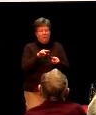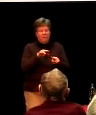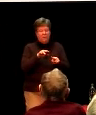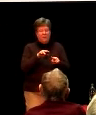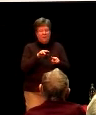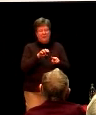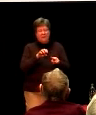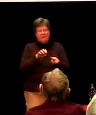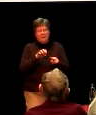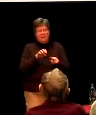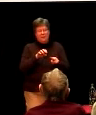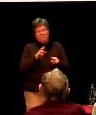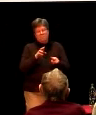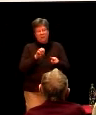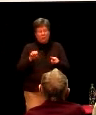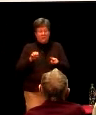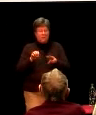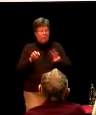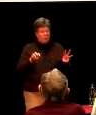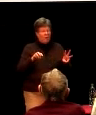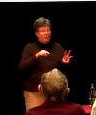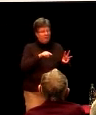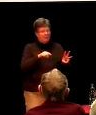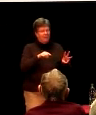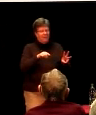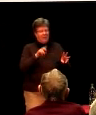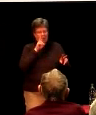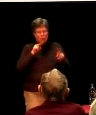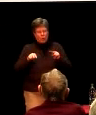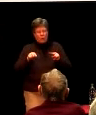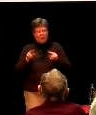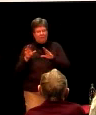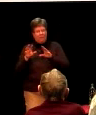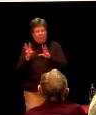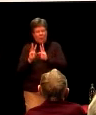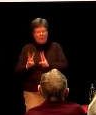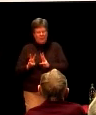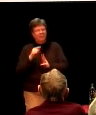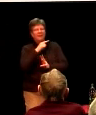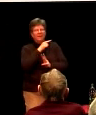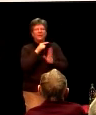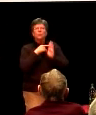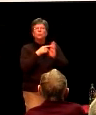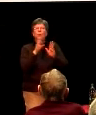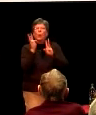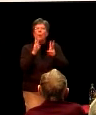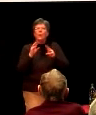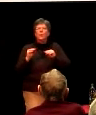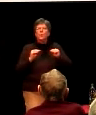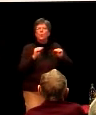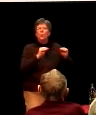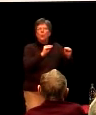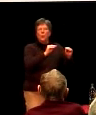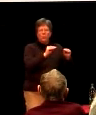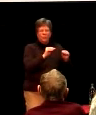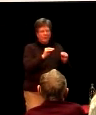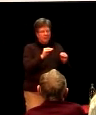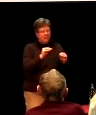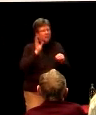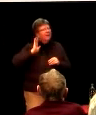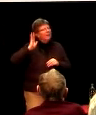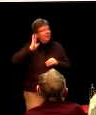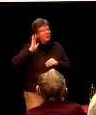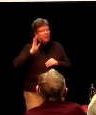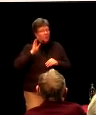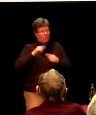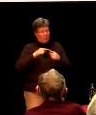wind, and these are streamlines to show the wind movement. In the early days of wind mapping,